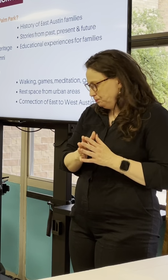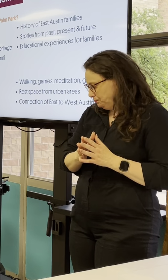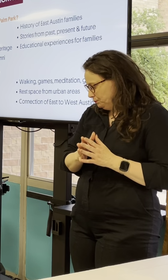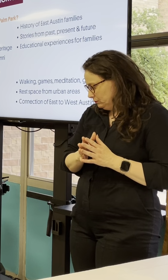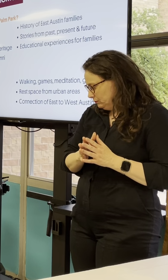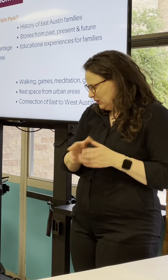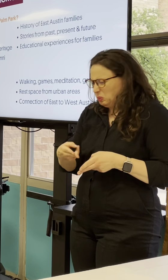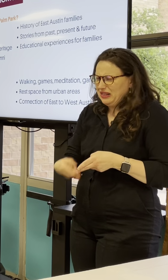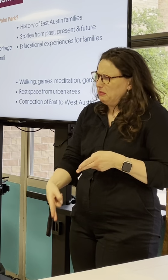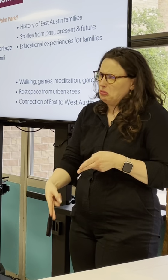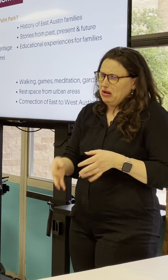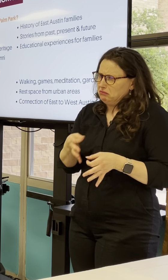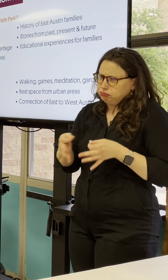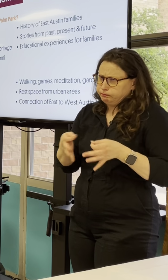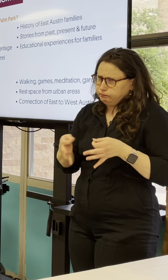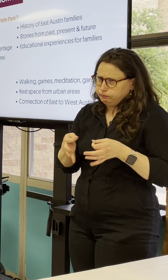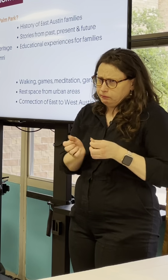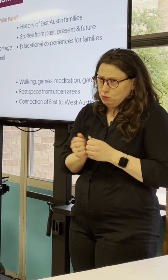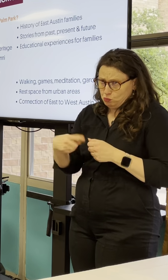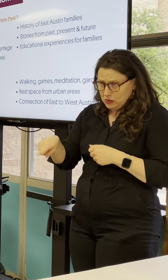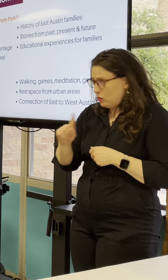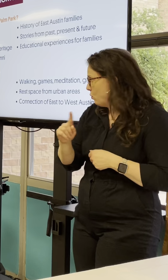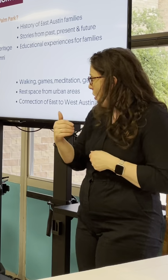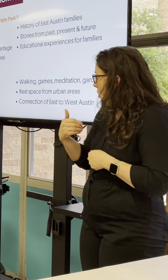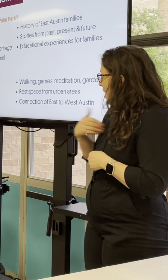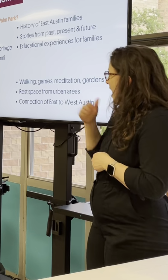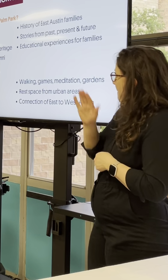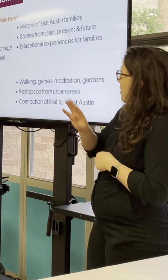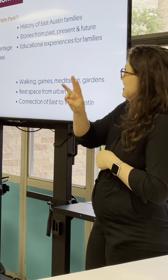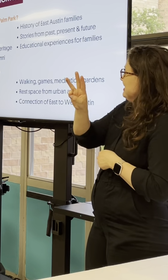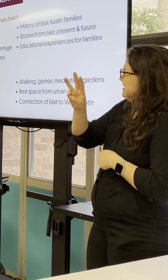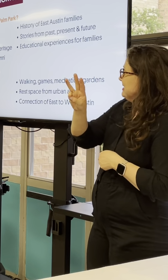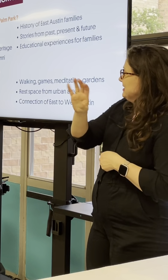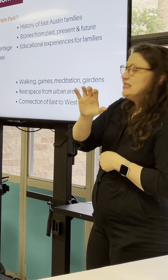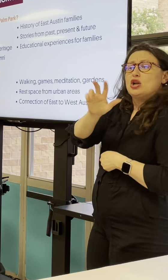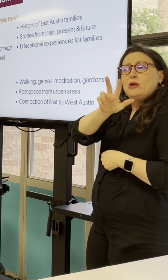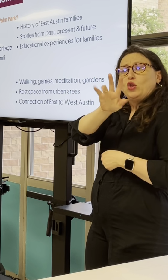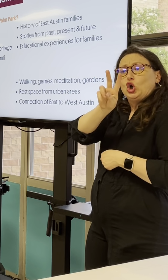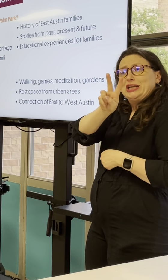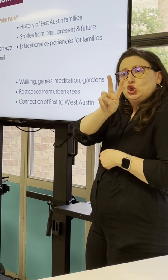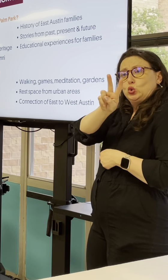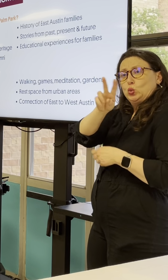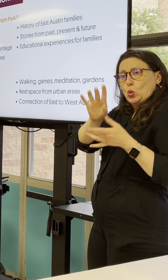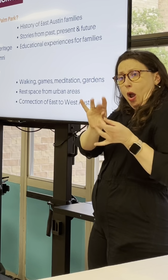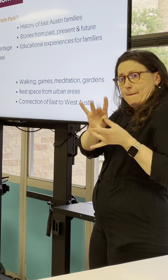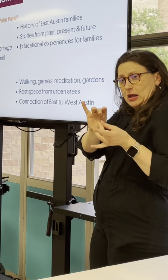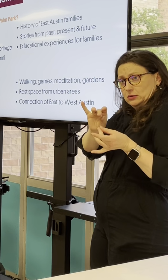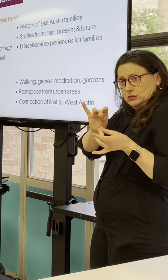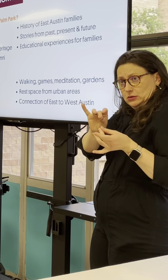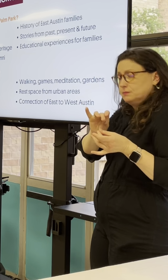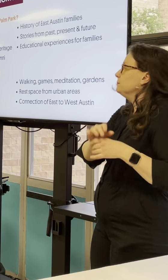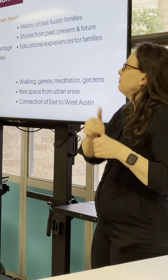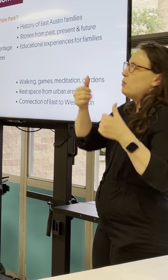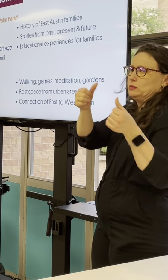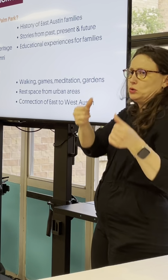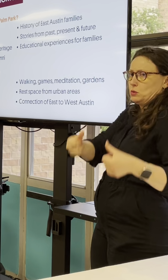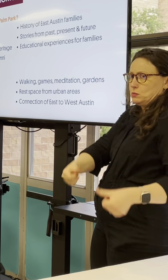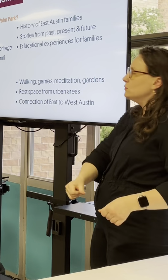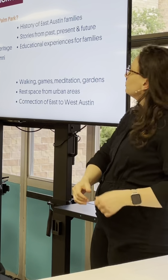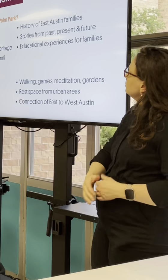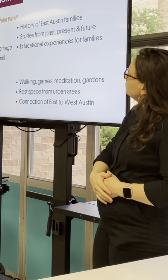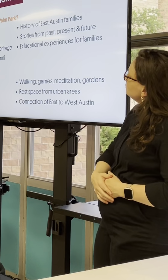this really briefly with you. But we had about 632 comments that we received, and we asked, how would you